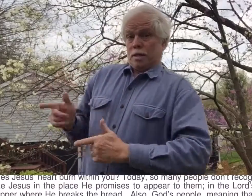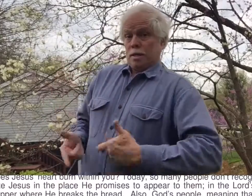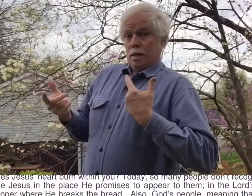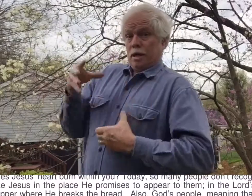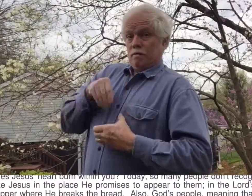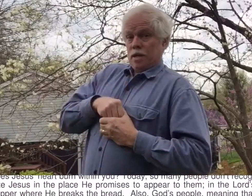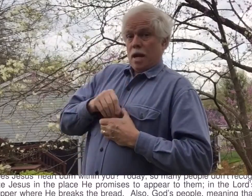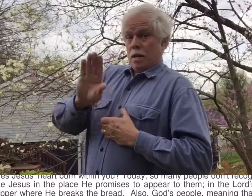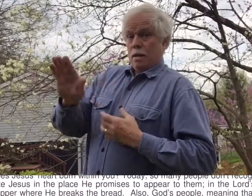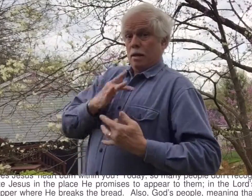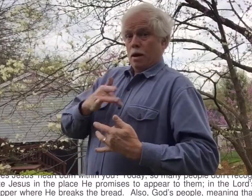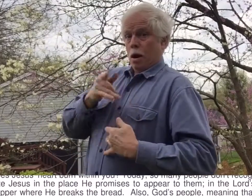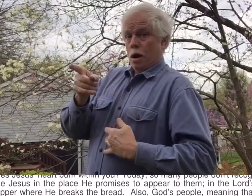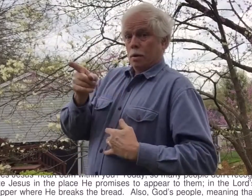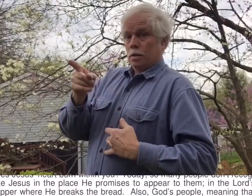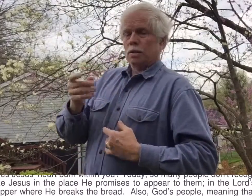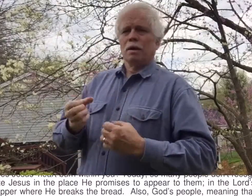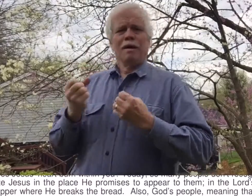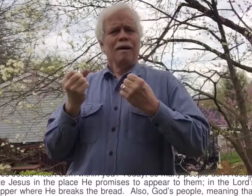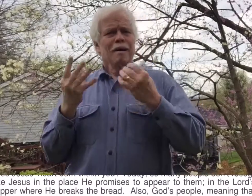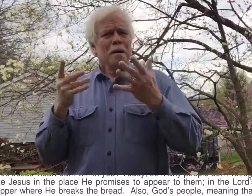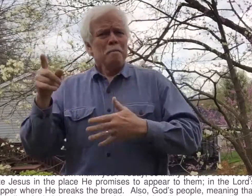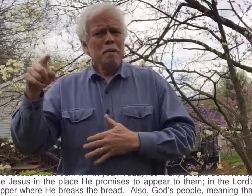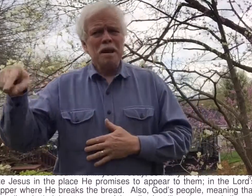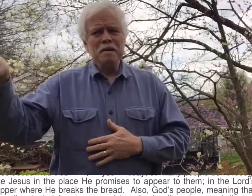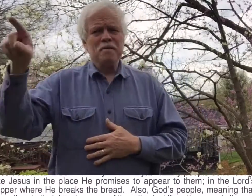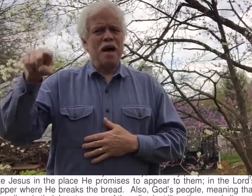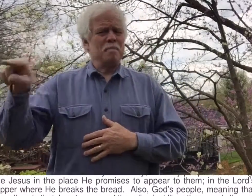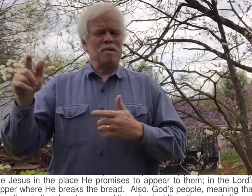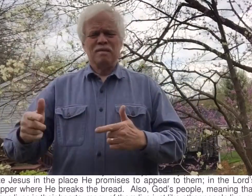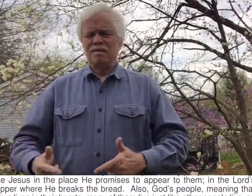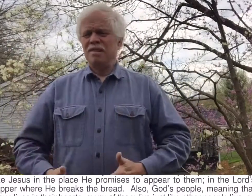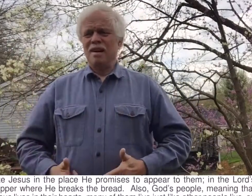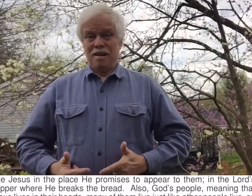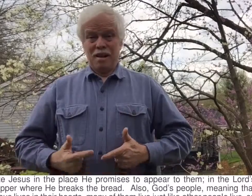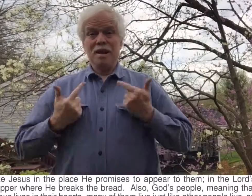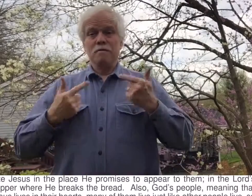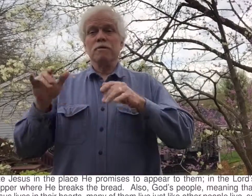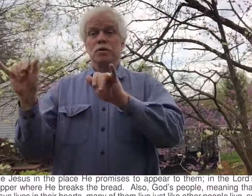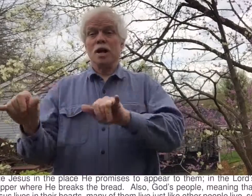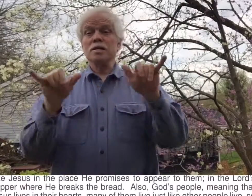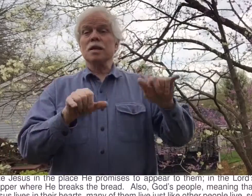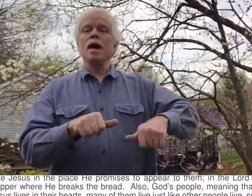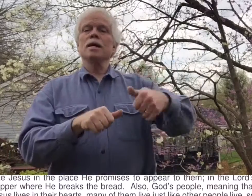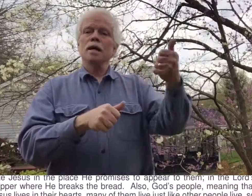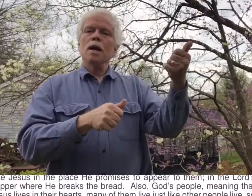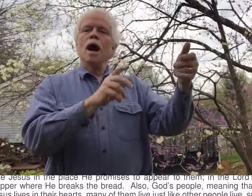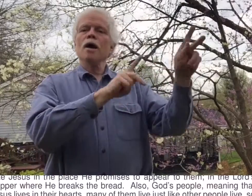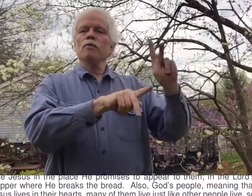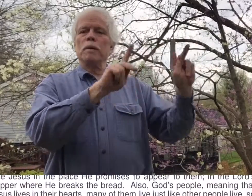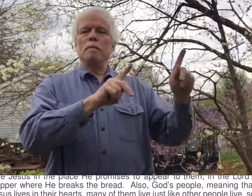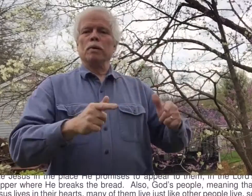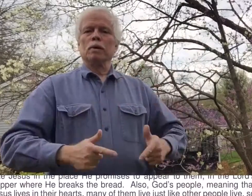Jesus lives in their hearts, many of them live just like other people